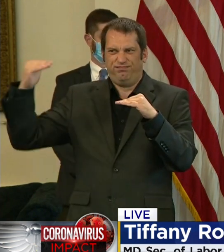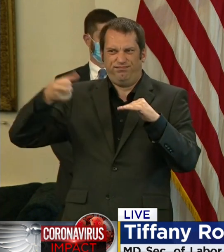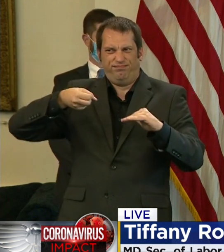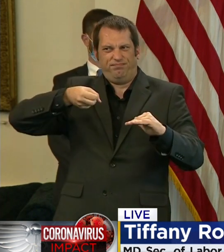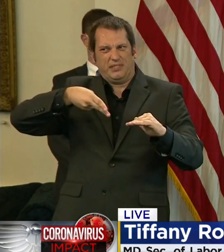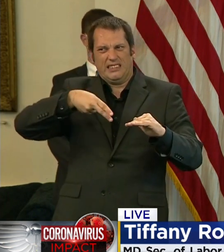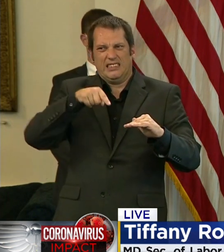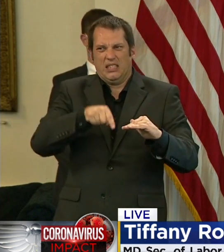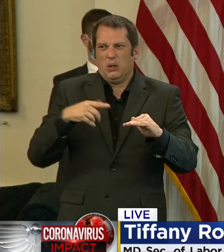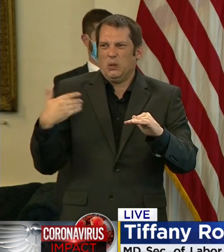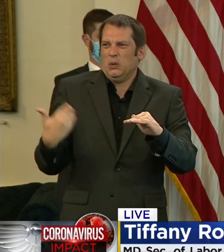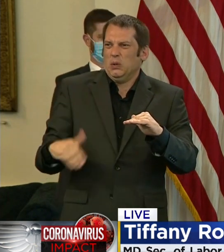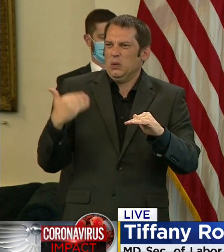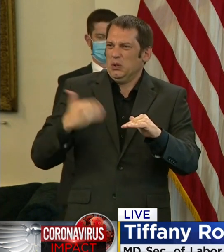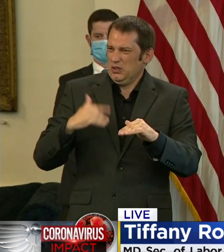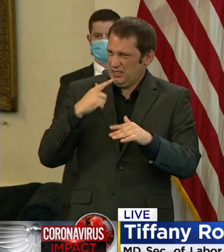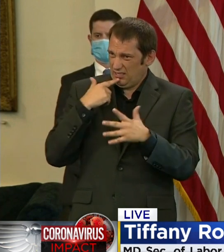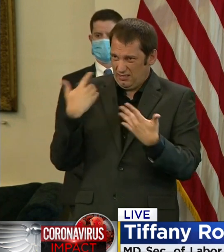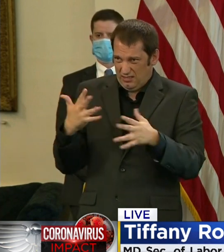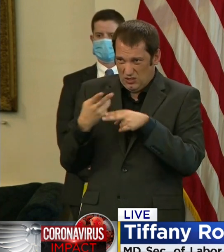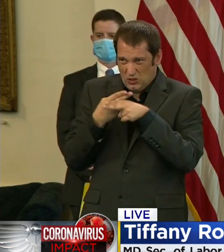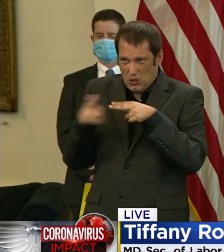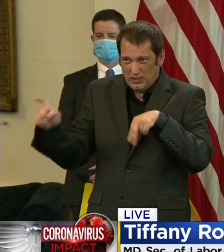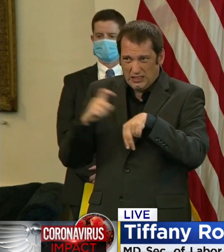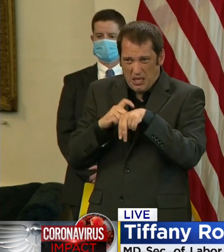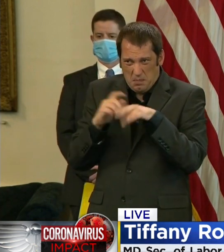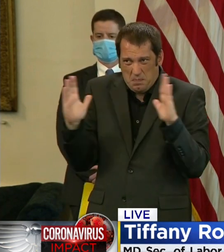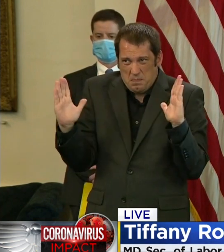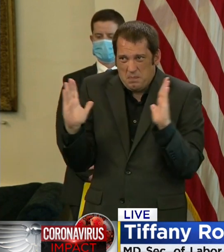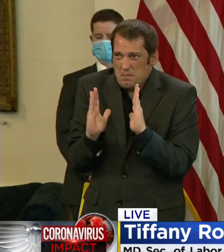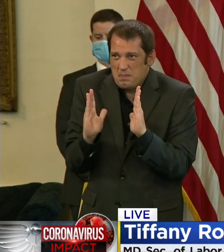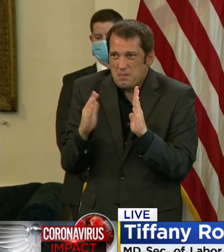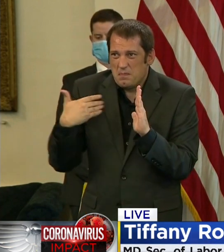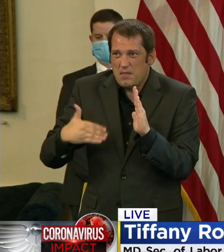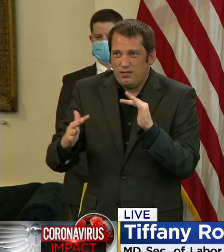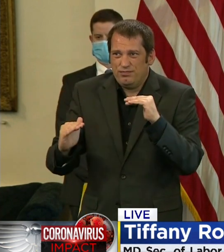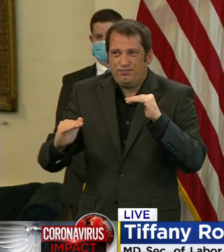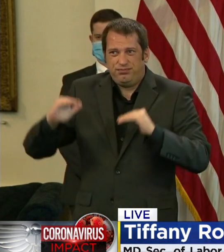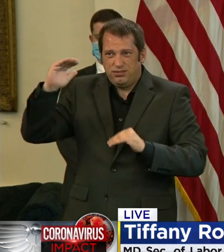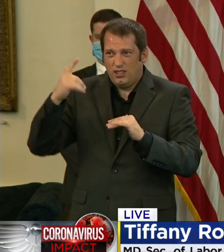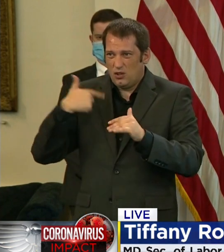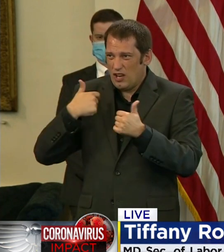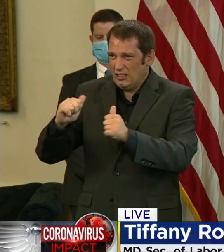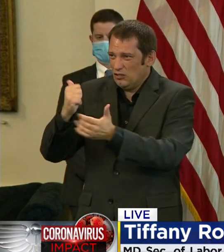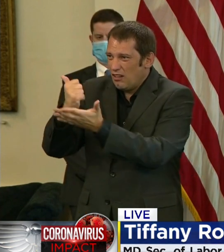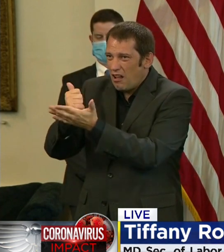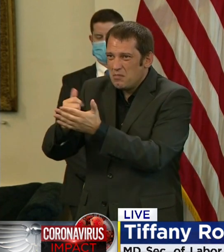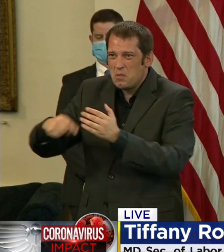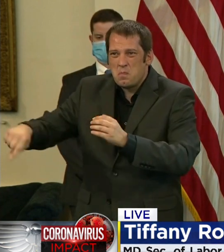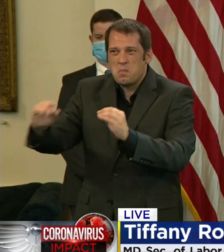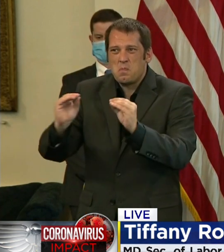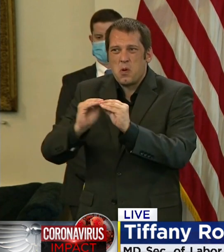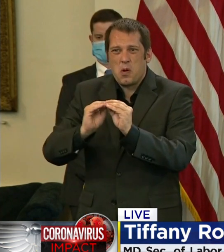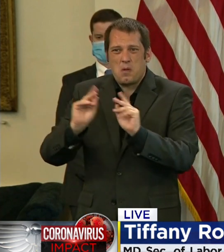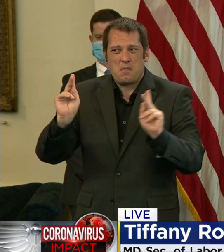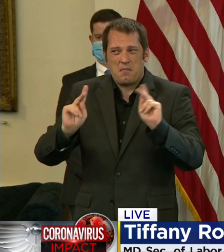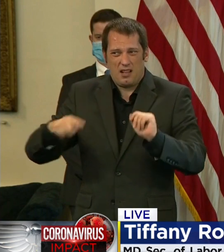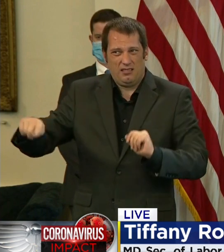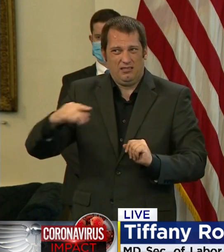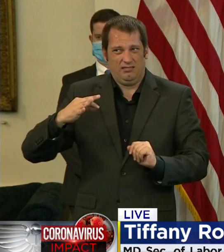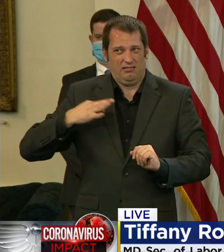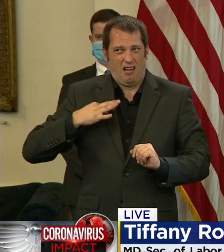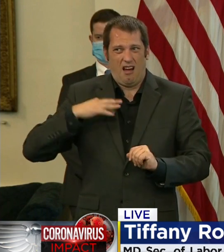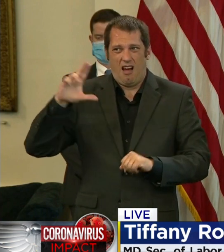programs while navigating the ever-changing federal guidance directives. Our department has overcome these challenges and made